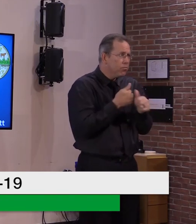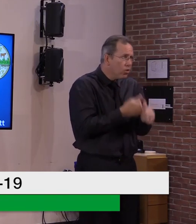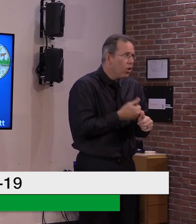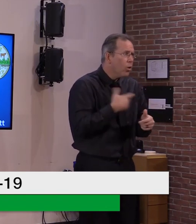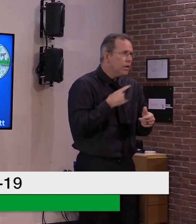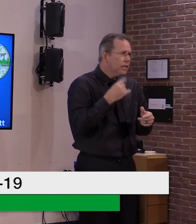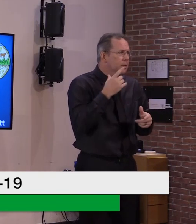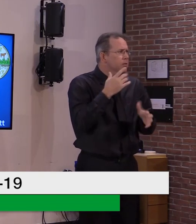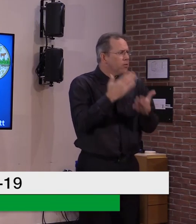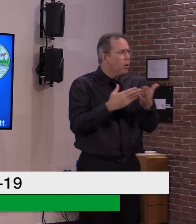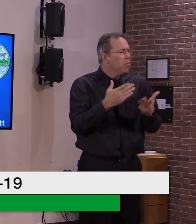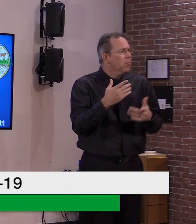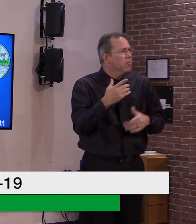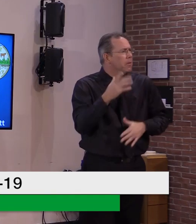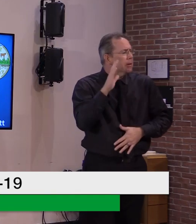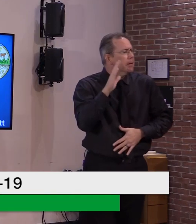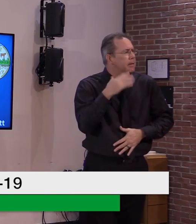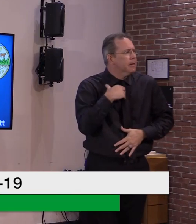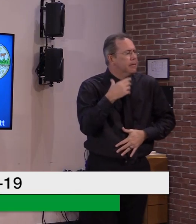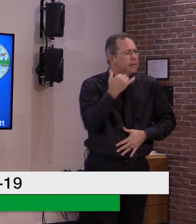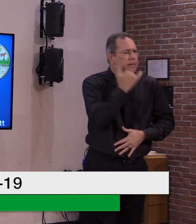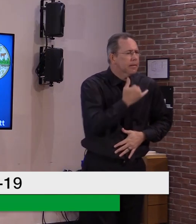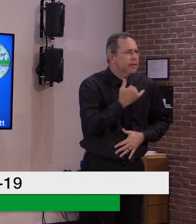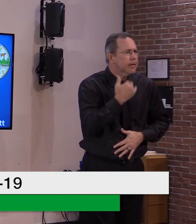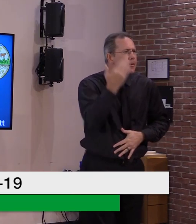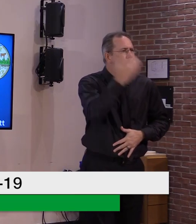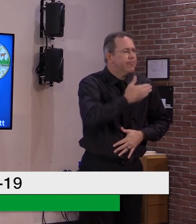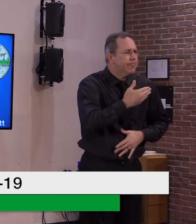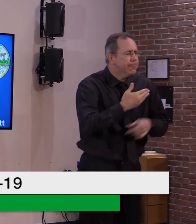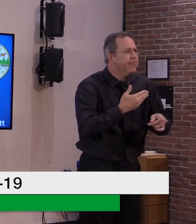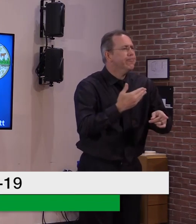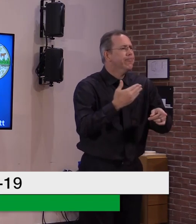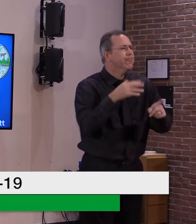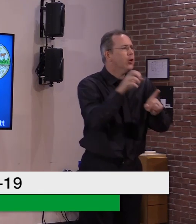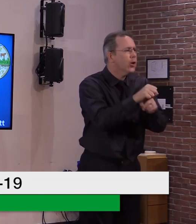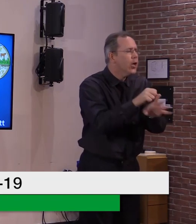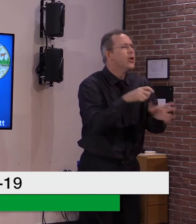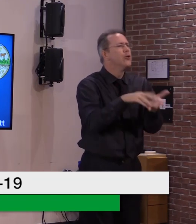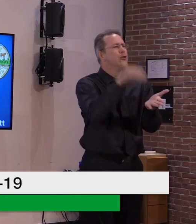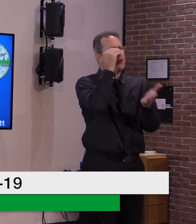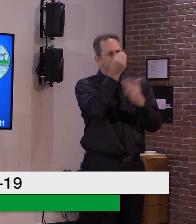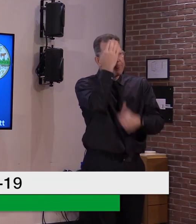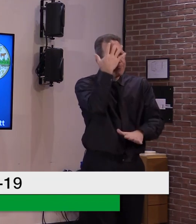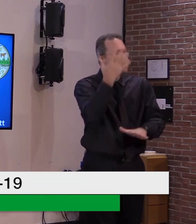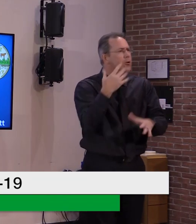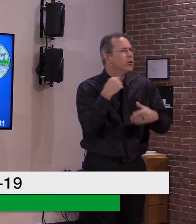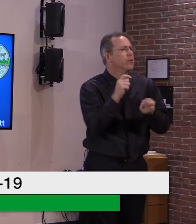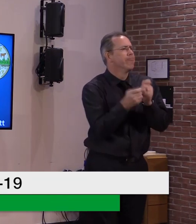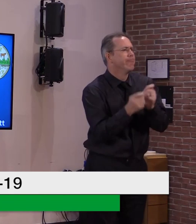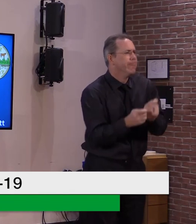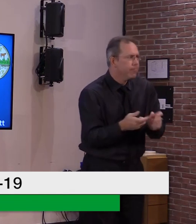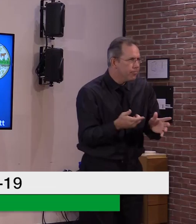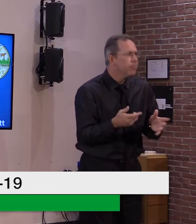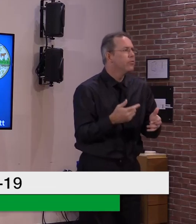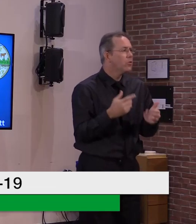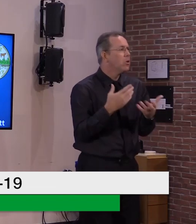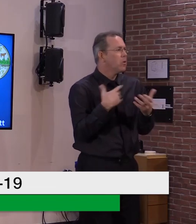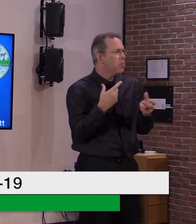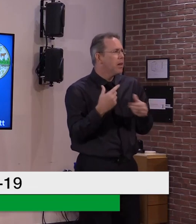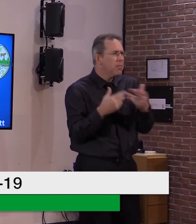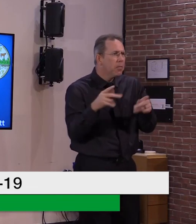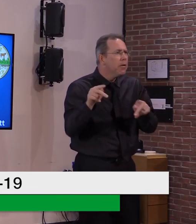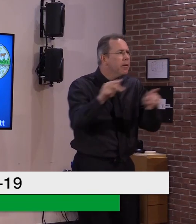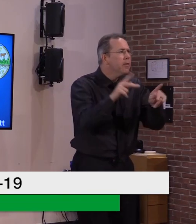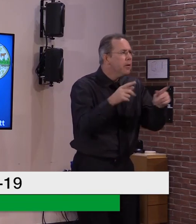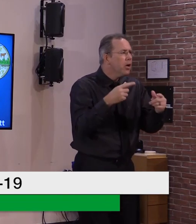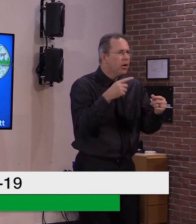but for the most part we've done better than most other states and we've been highlighted because of that and i